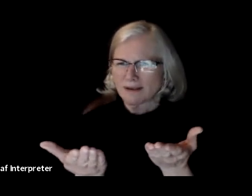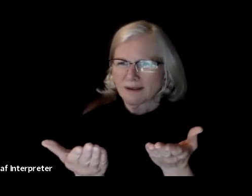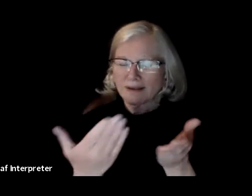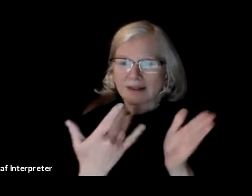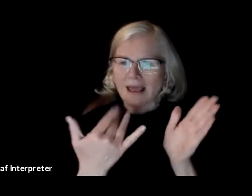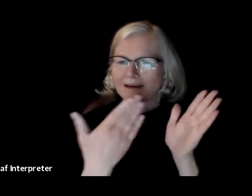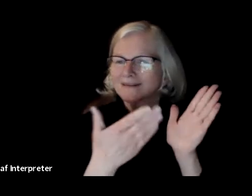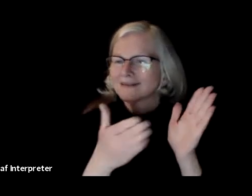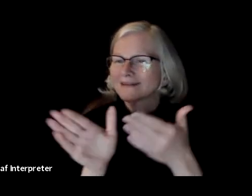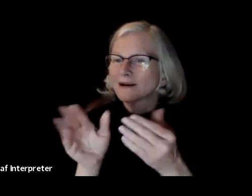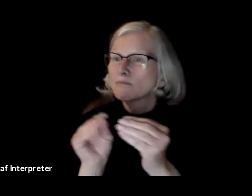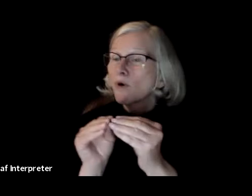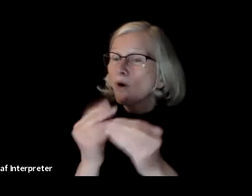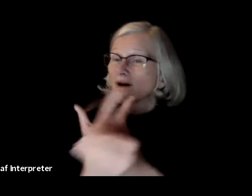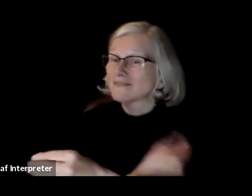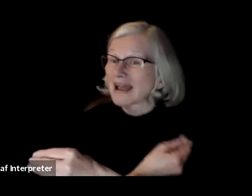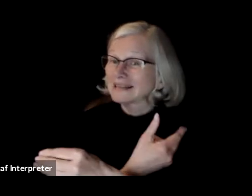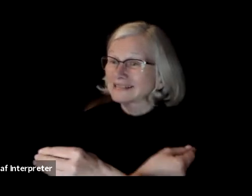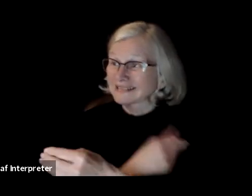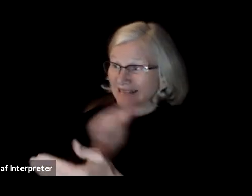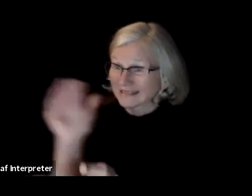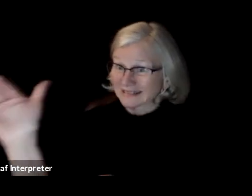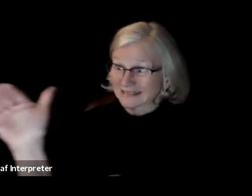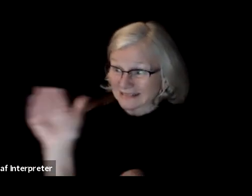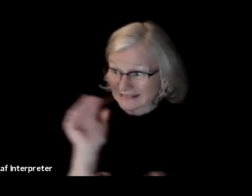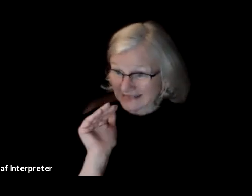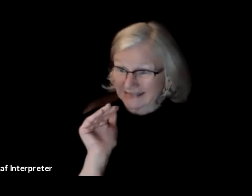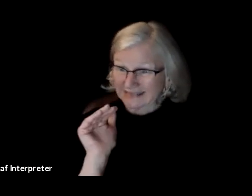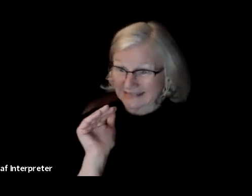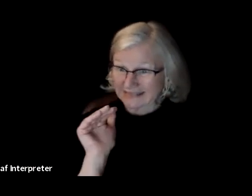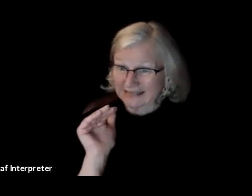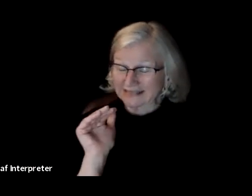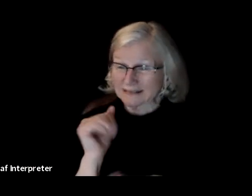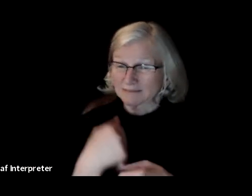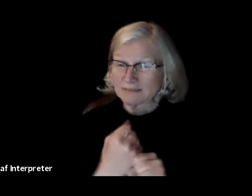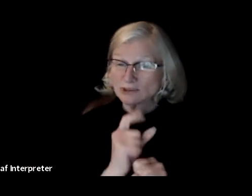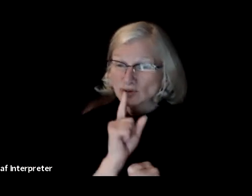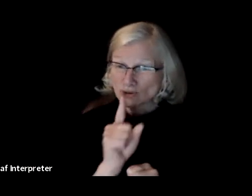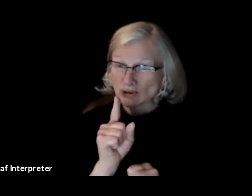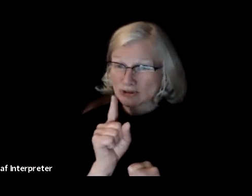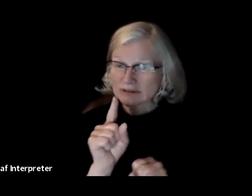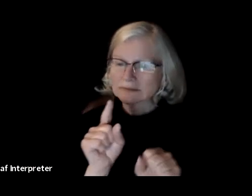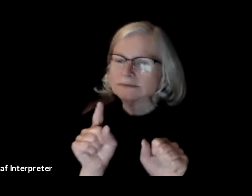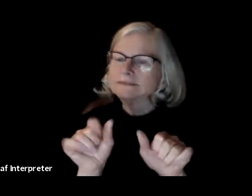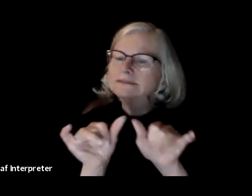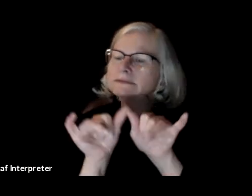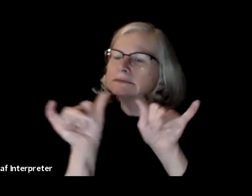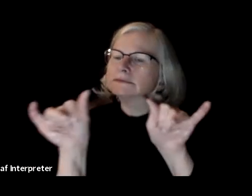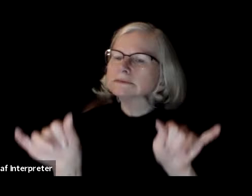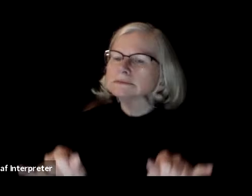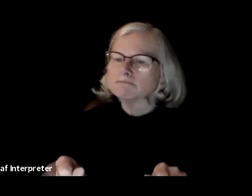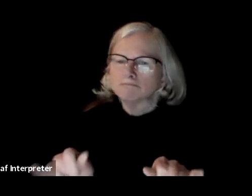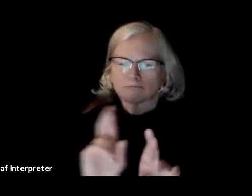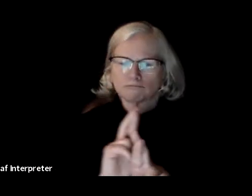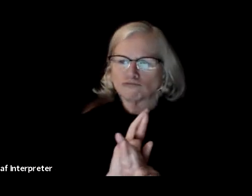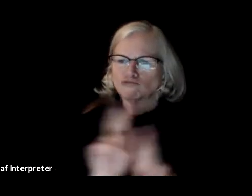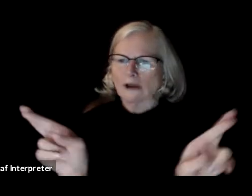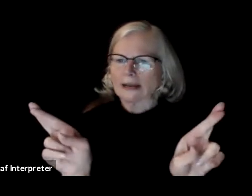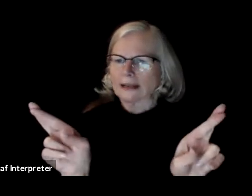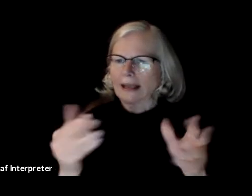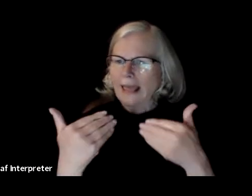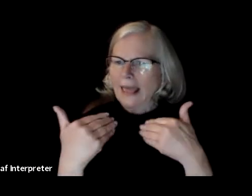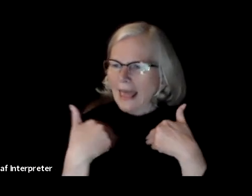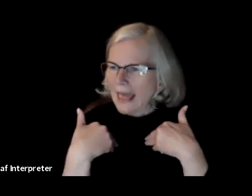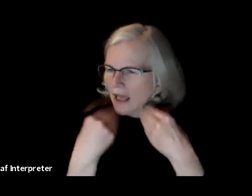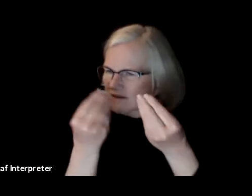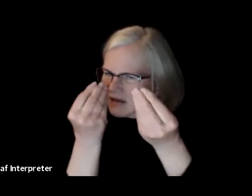vaccine available, is to make sure that our citizens have that information, the information they need to